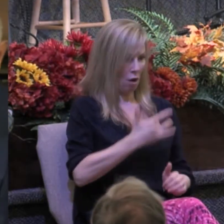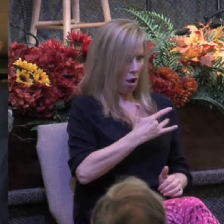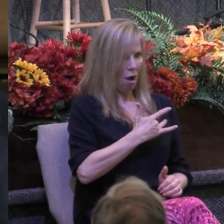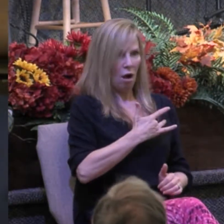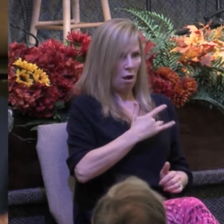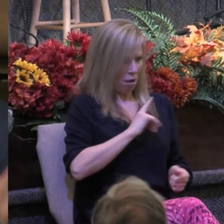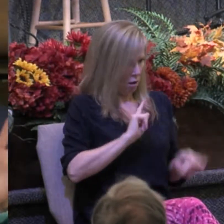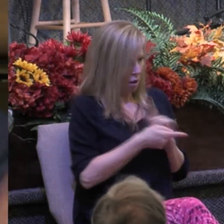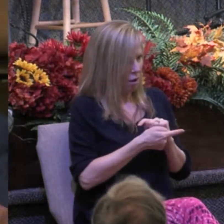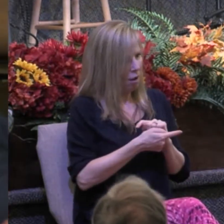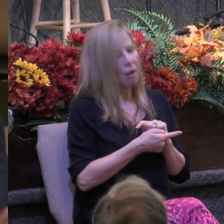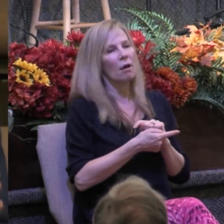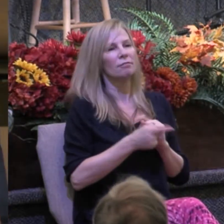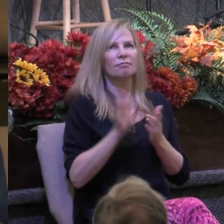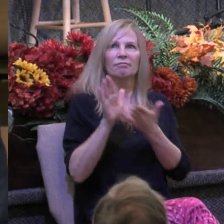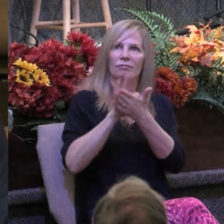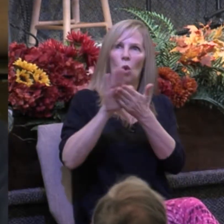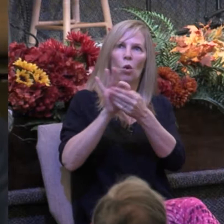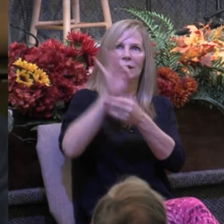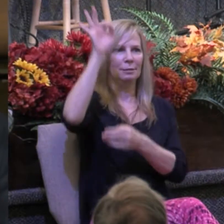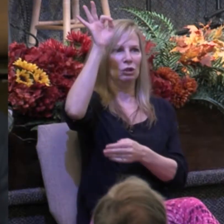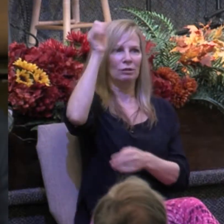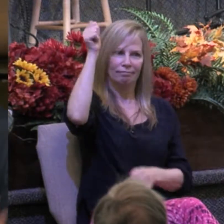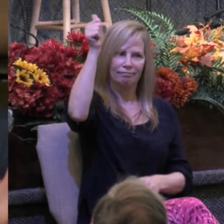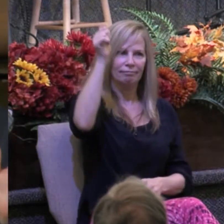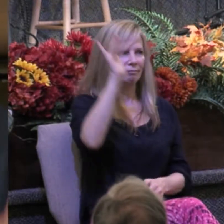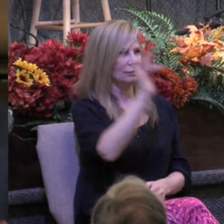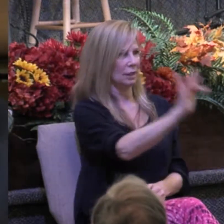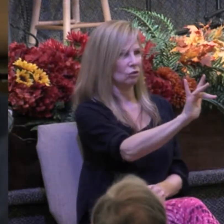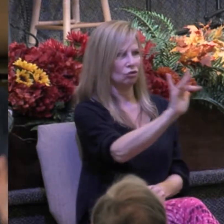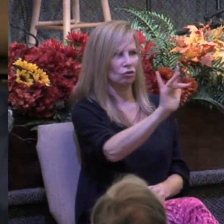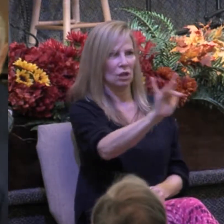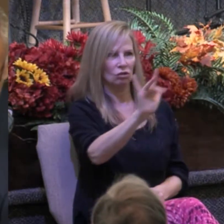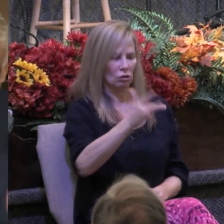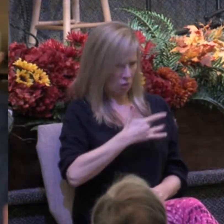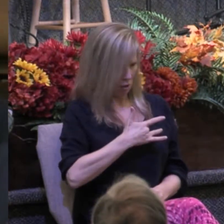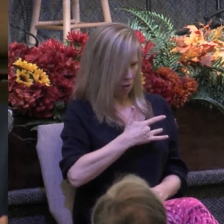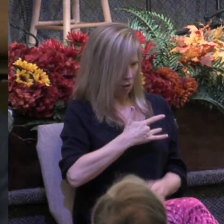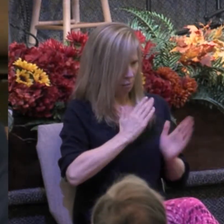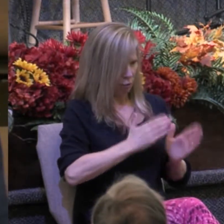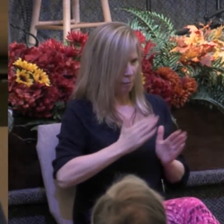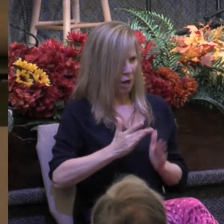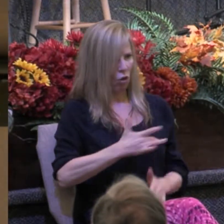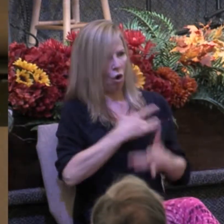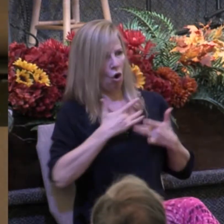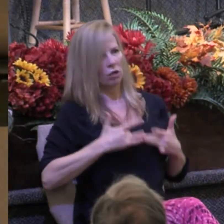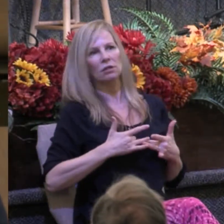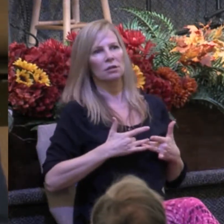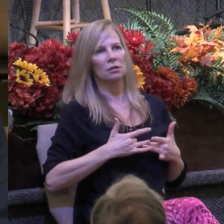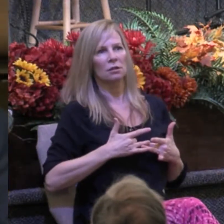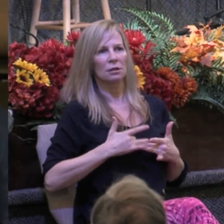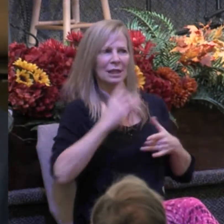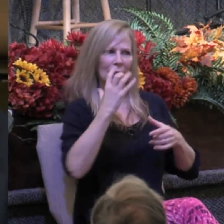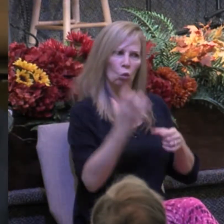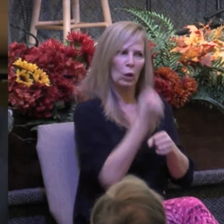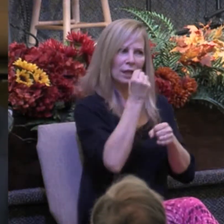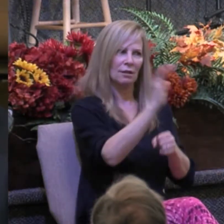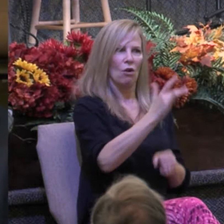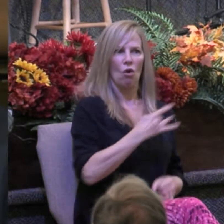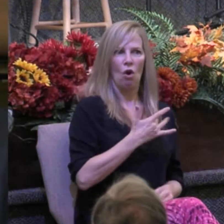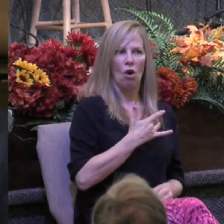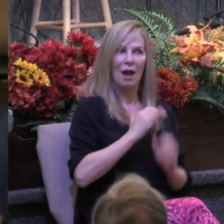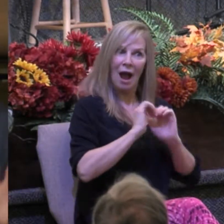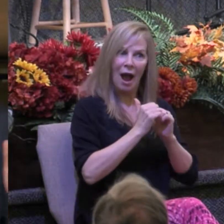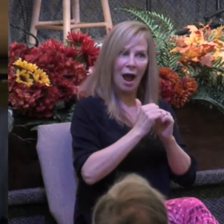who prepares hearts to receive the gospel. It is the Holy Spirit who wins people to Christ by regenerating them